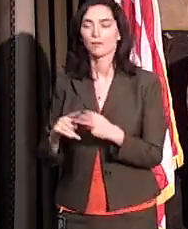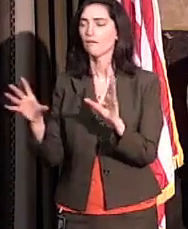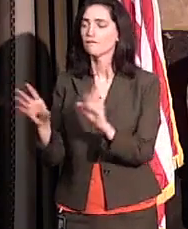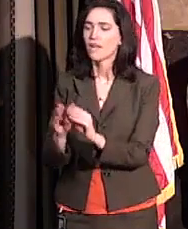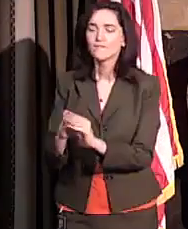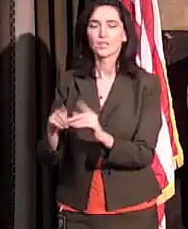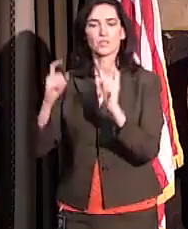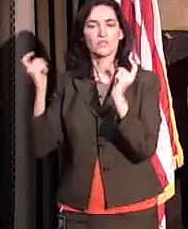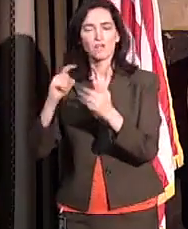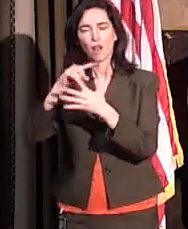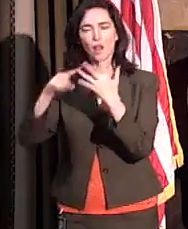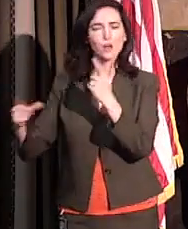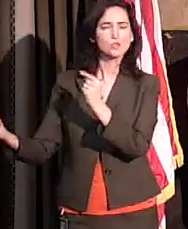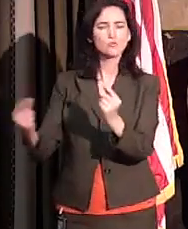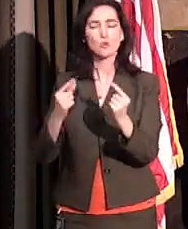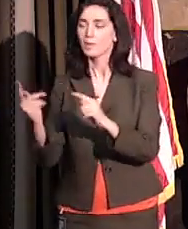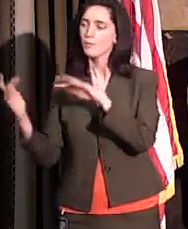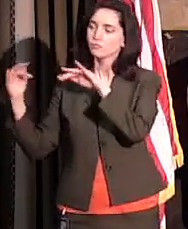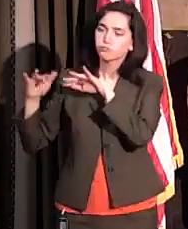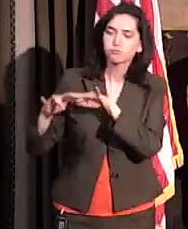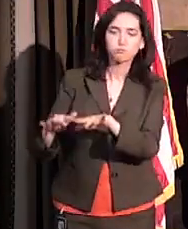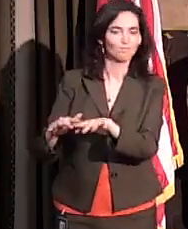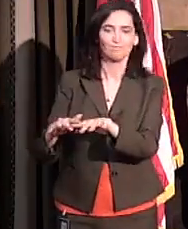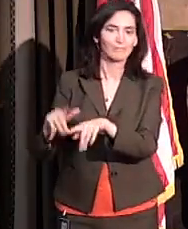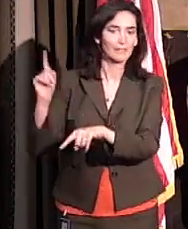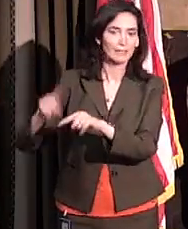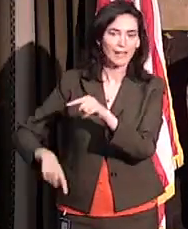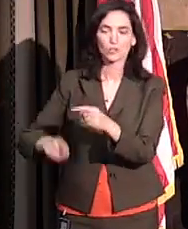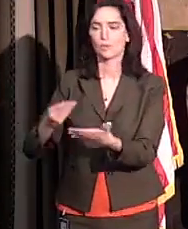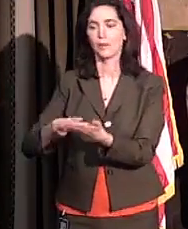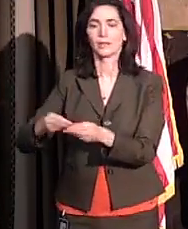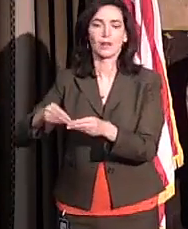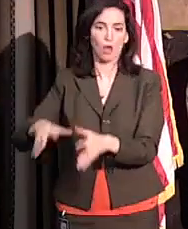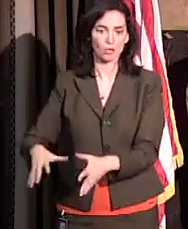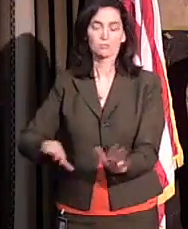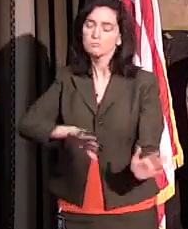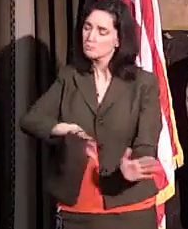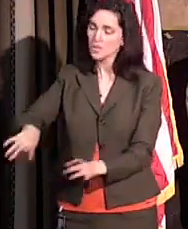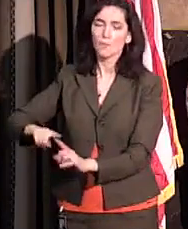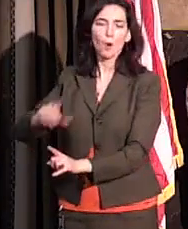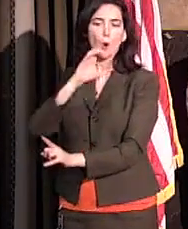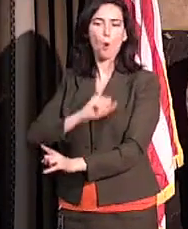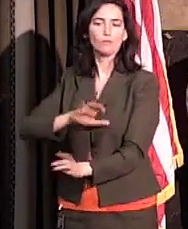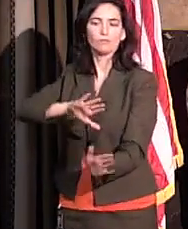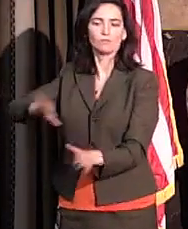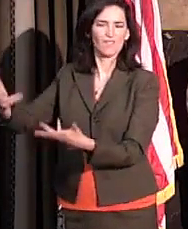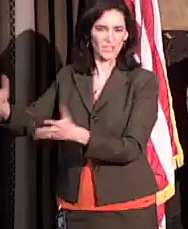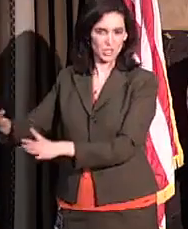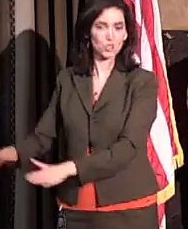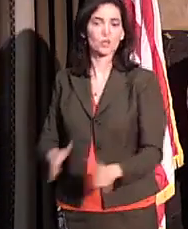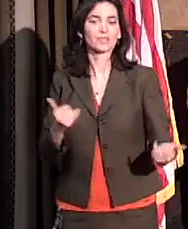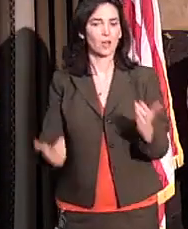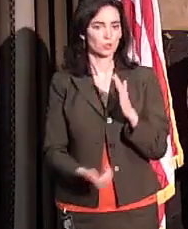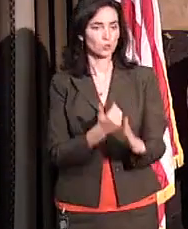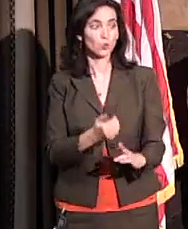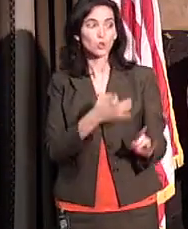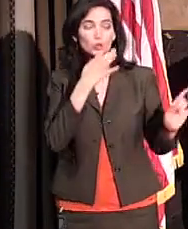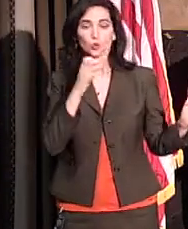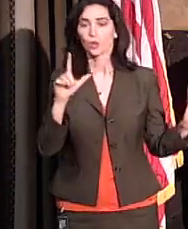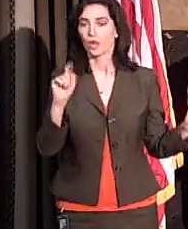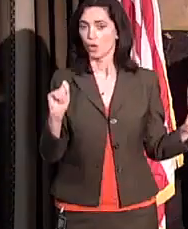conventions statewide. But we are turning a new page today. And the Lieutenant Governor is going to tell you more about how